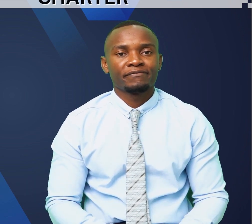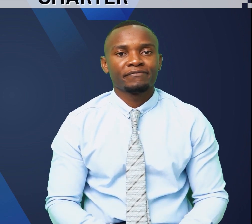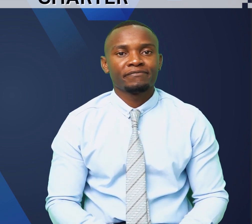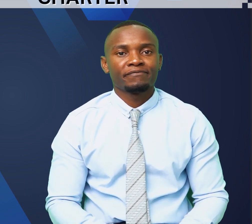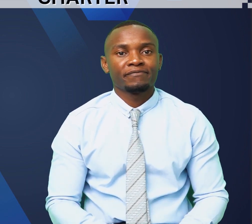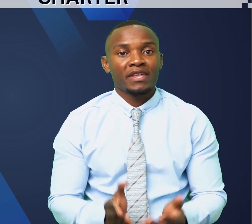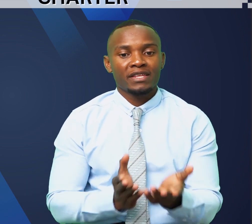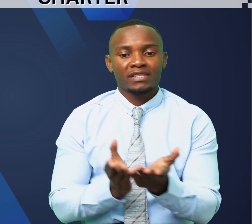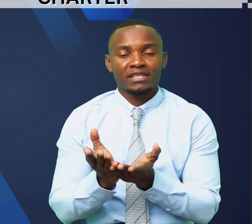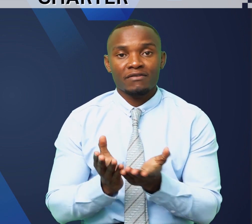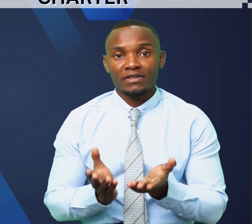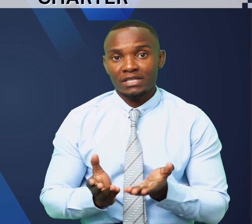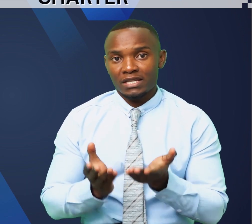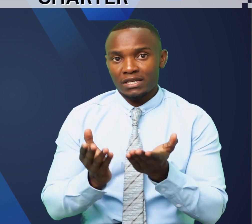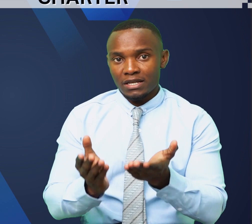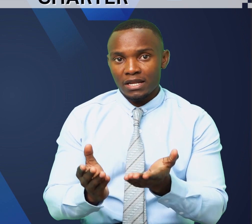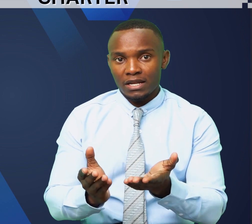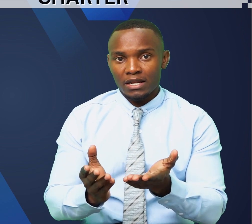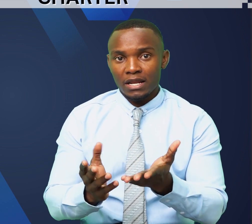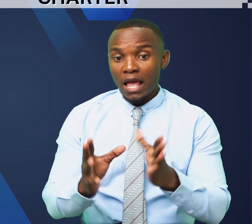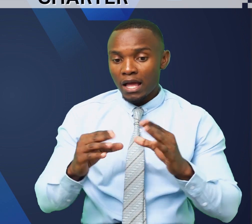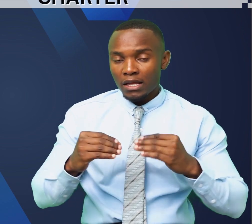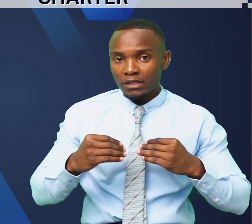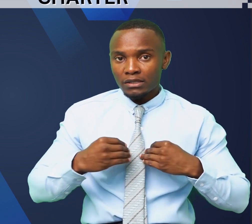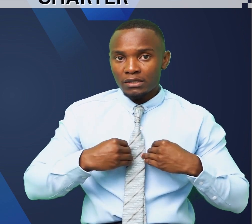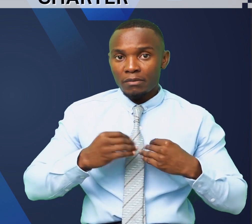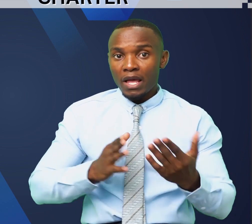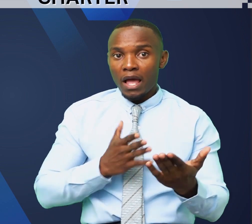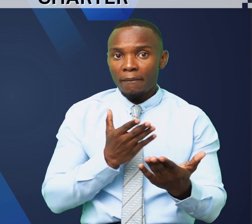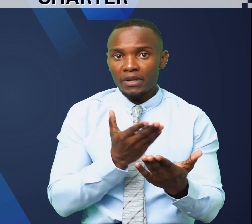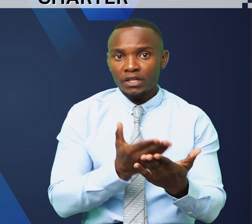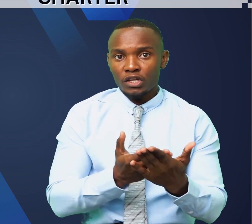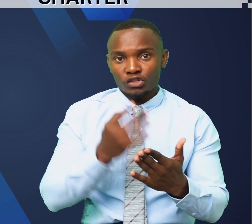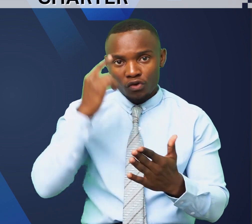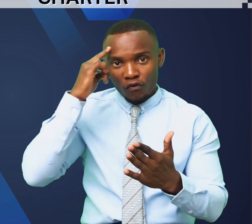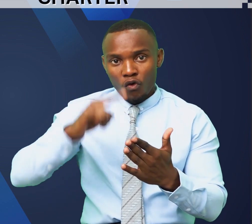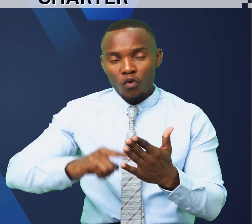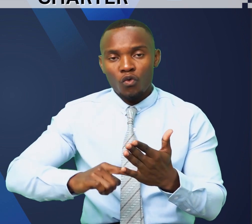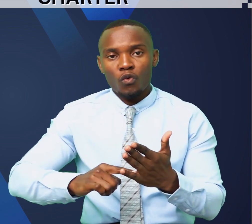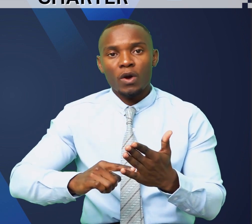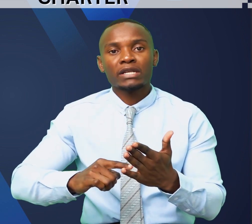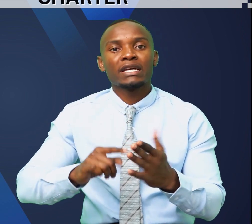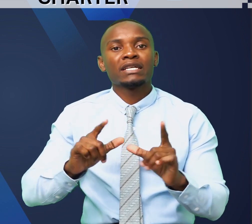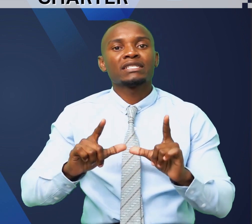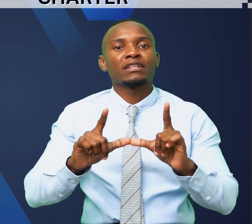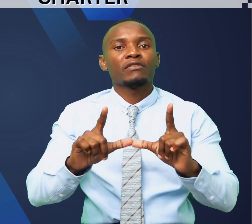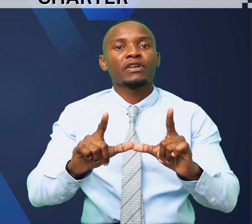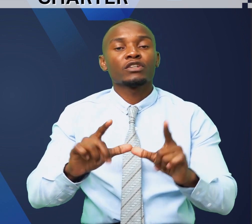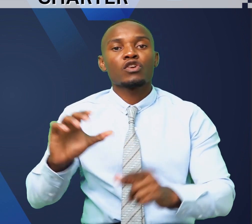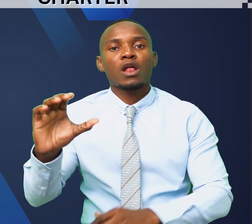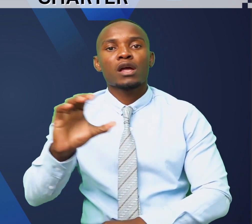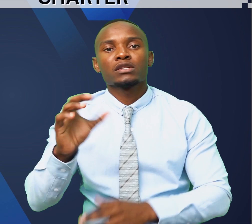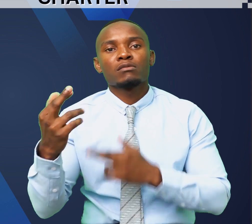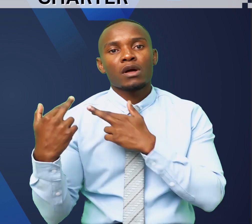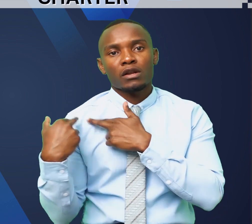Service rendered, acknowledge application for certification. Customer